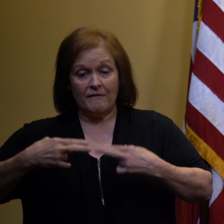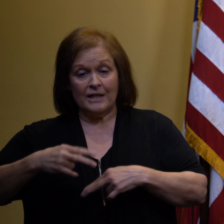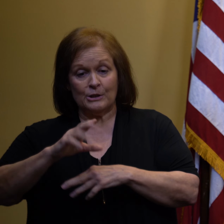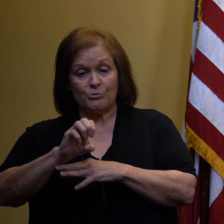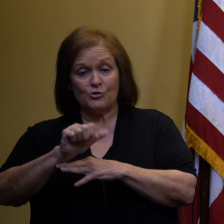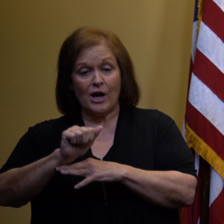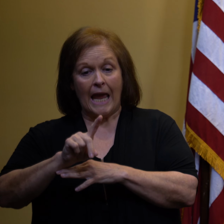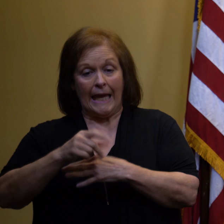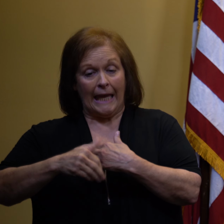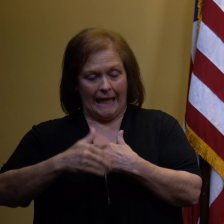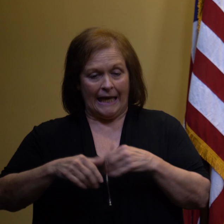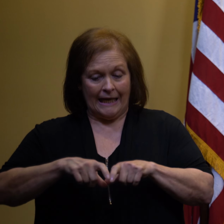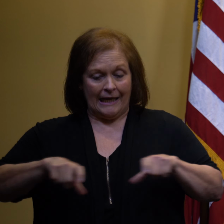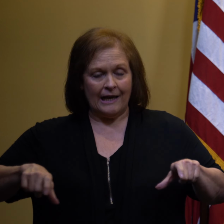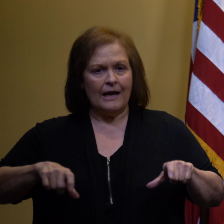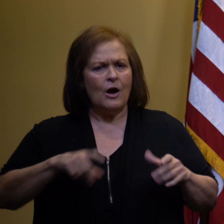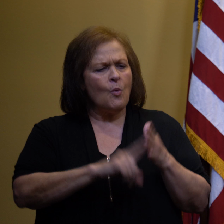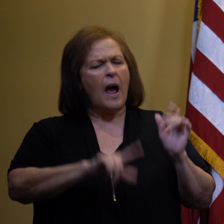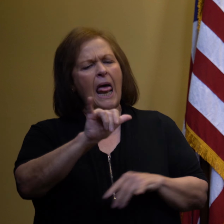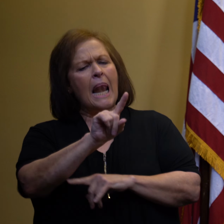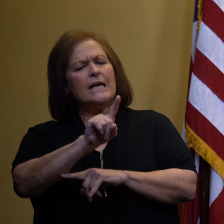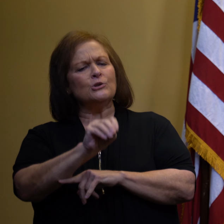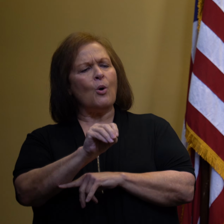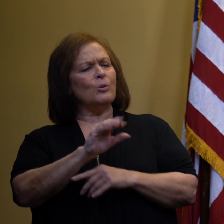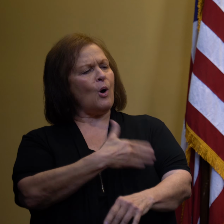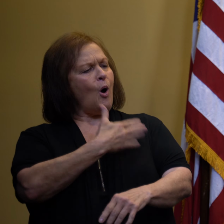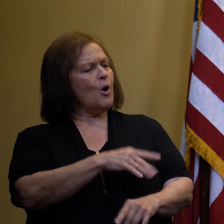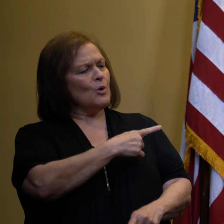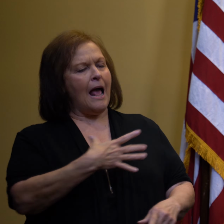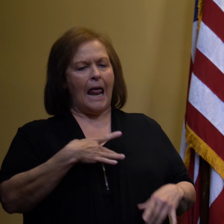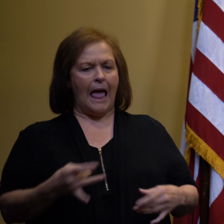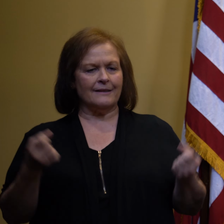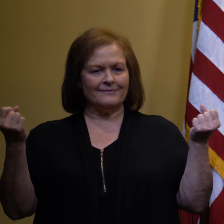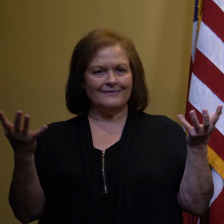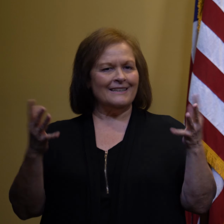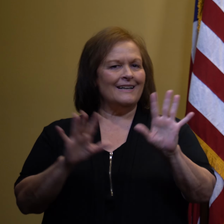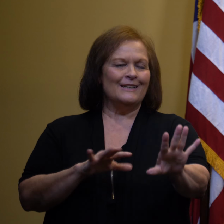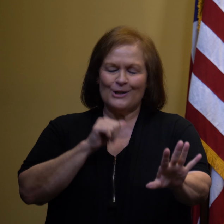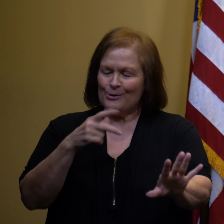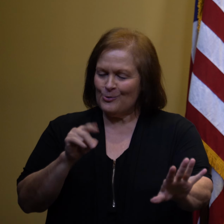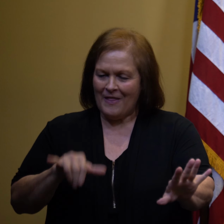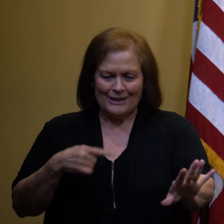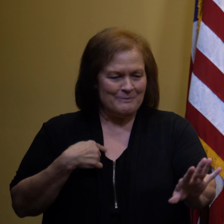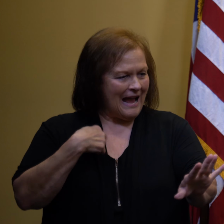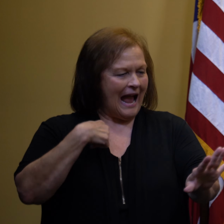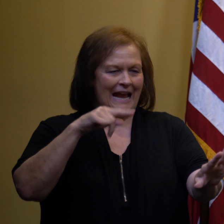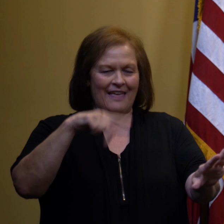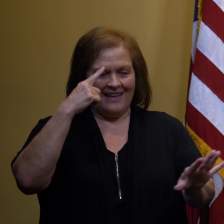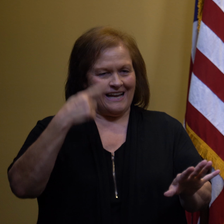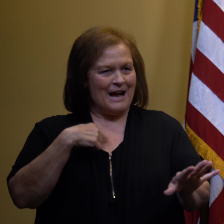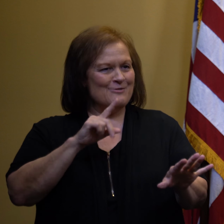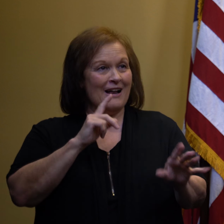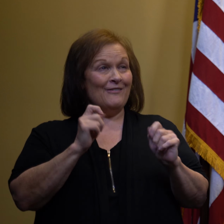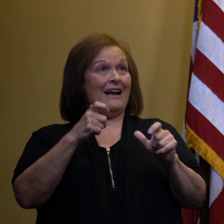be eating? And then what Lizzo song sort of sums up your leadership style? Oh, Lord, don't even do that to me. I can't even think of, listen, I'm